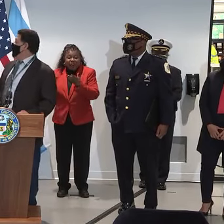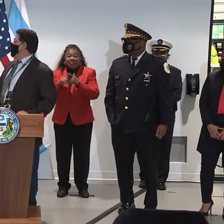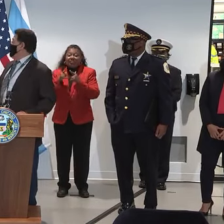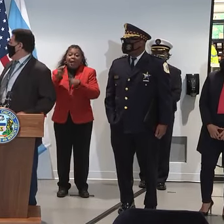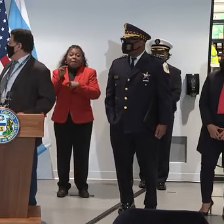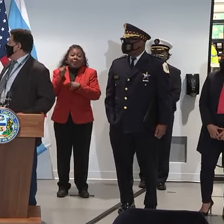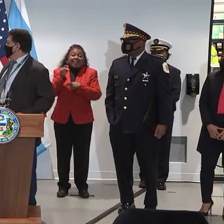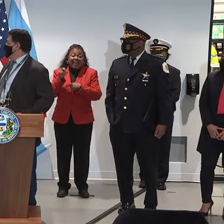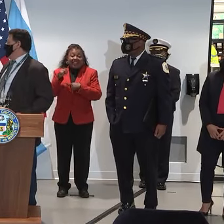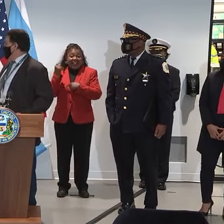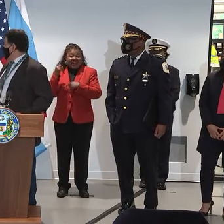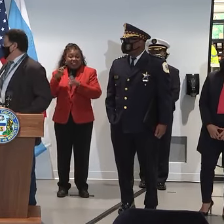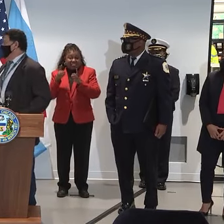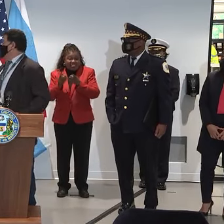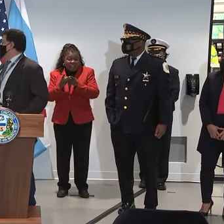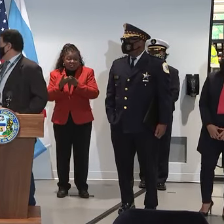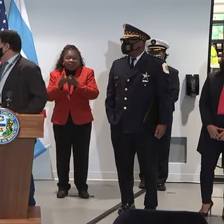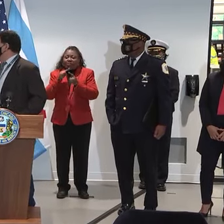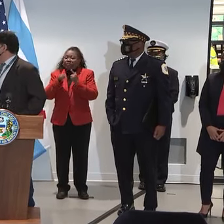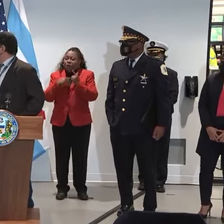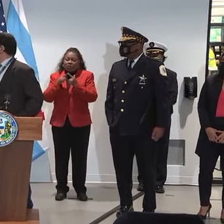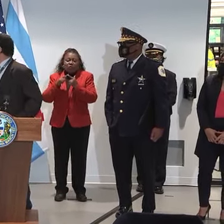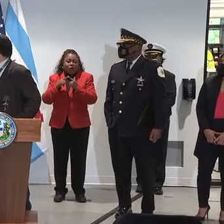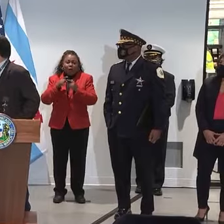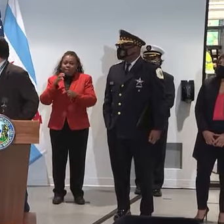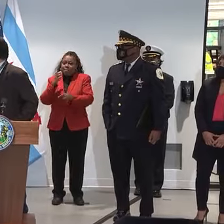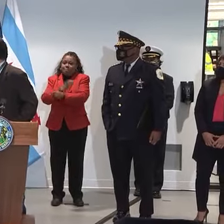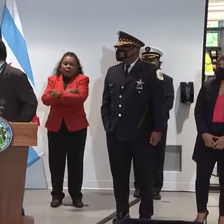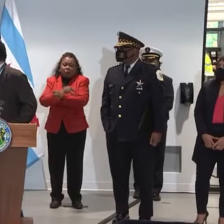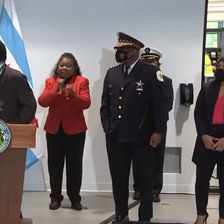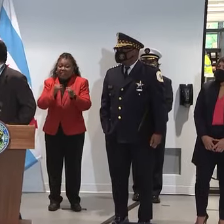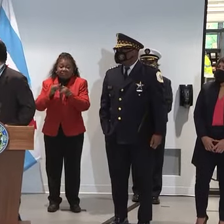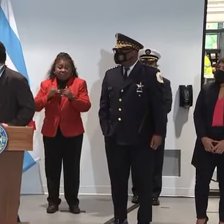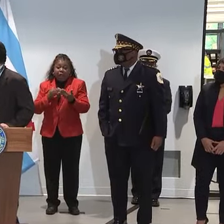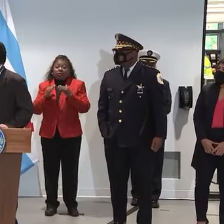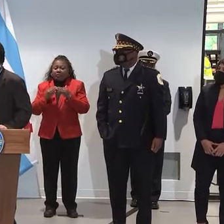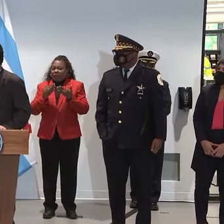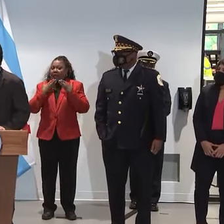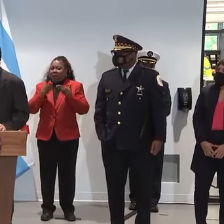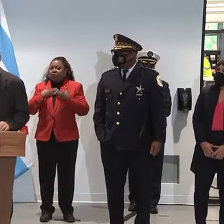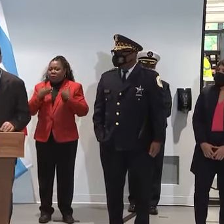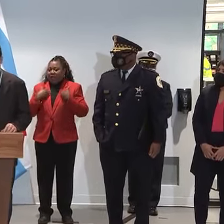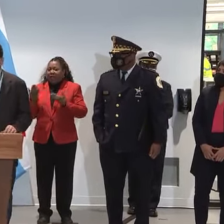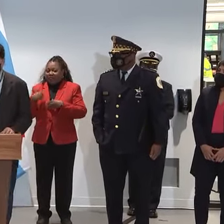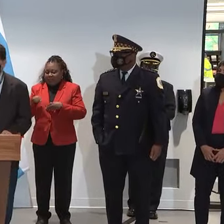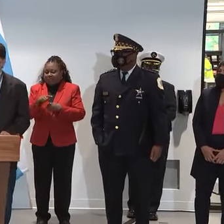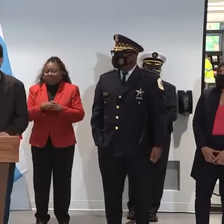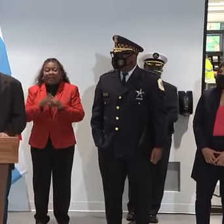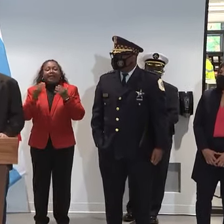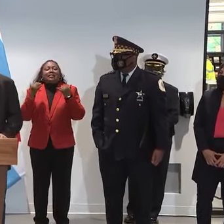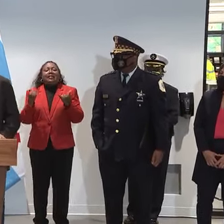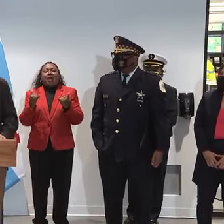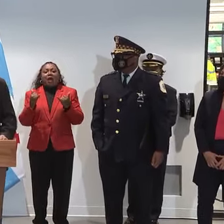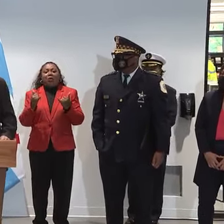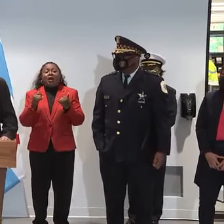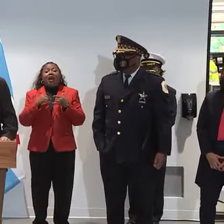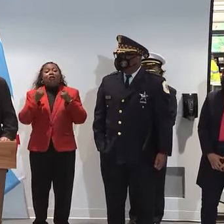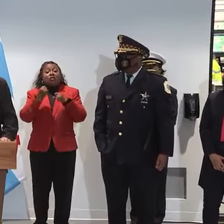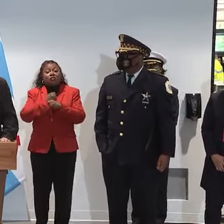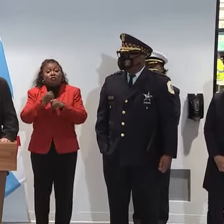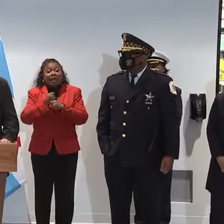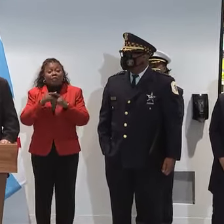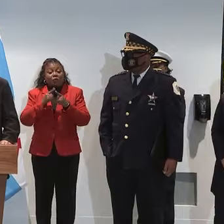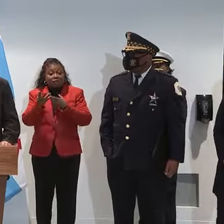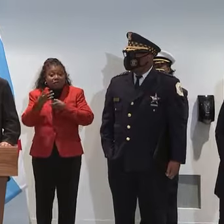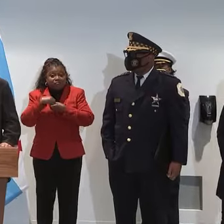And McKinnon, the 11th District, those are powerful individuals in our community, and we're glad we have them there. Now, The strategy we're